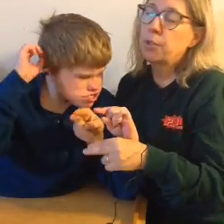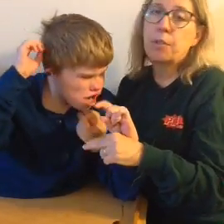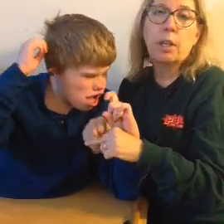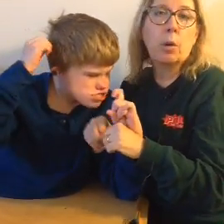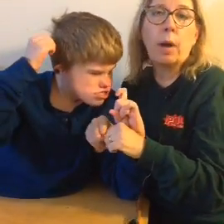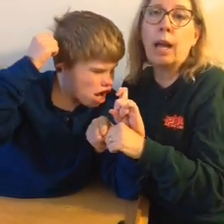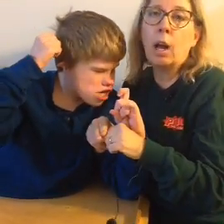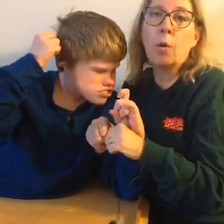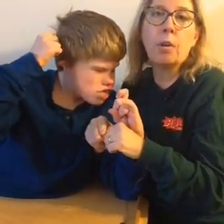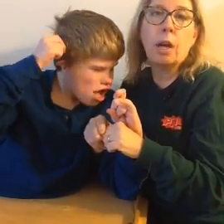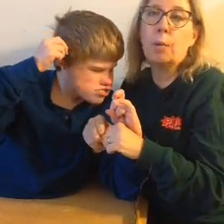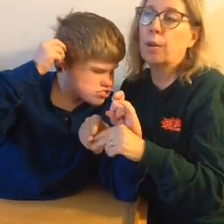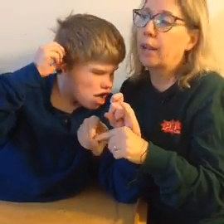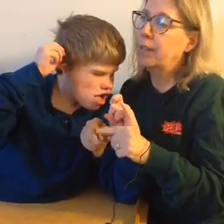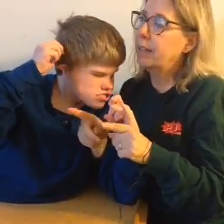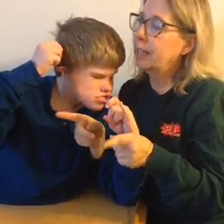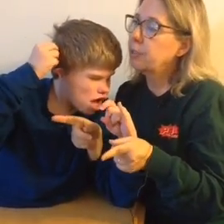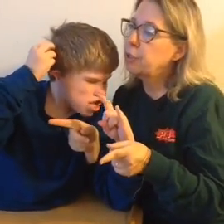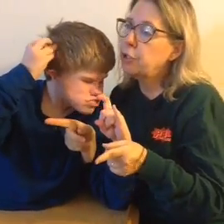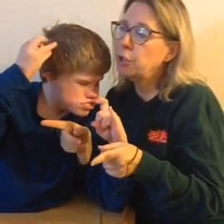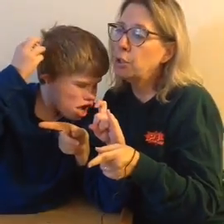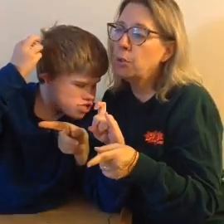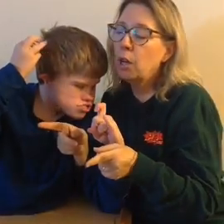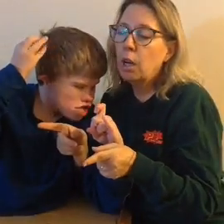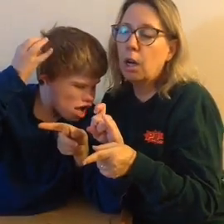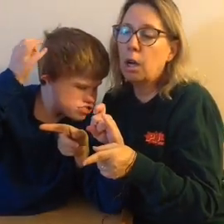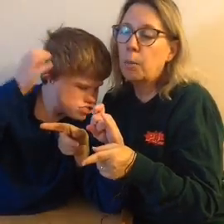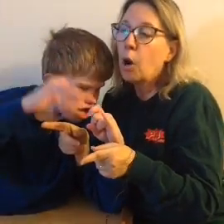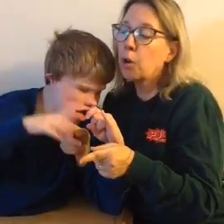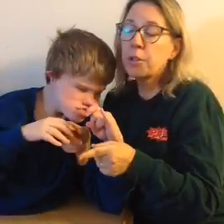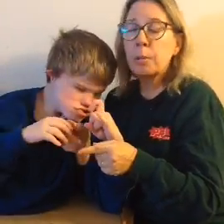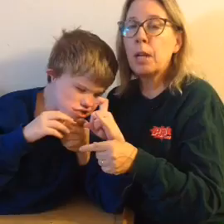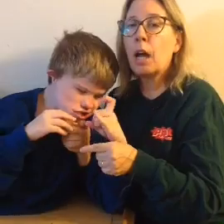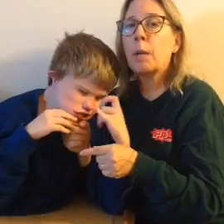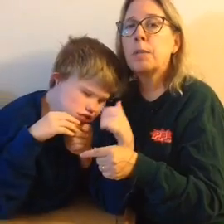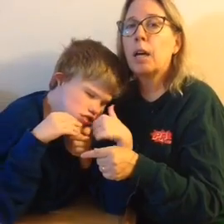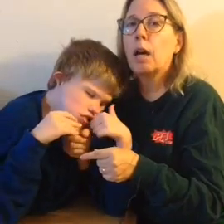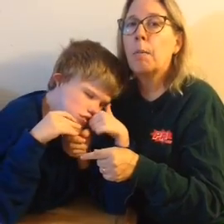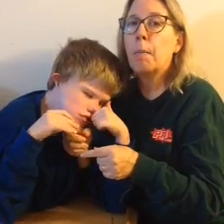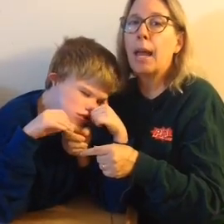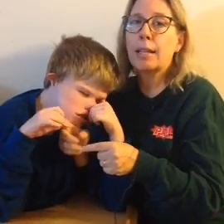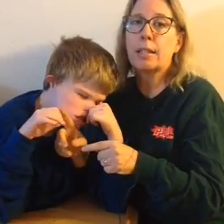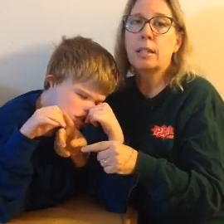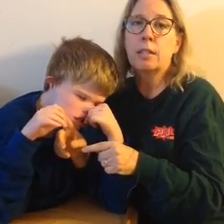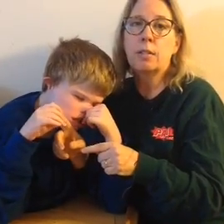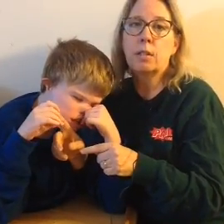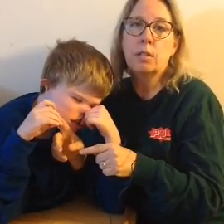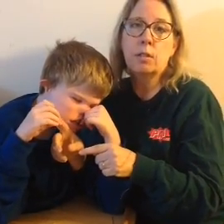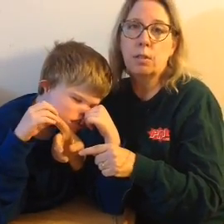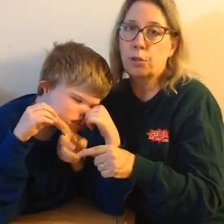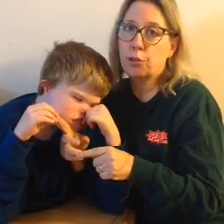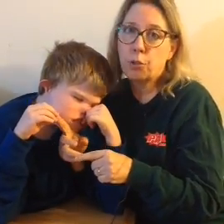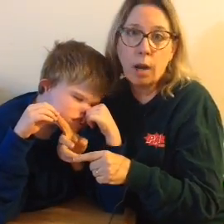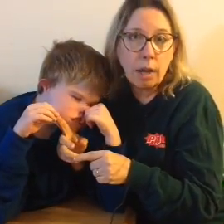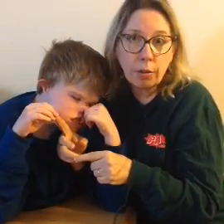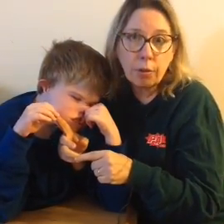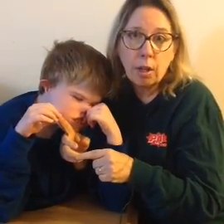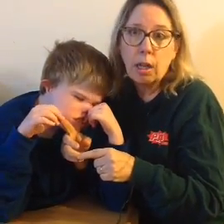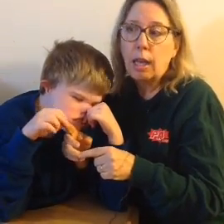sitting around, we don't have anything else to do, or sometimes Max is stressed,